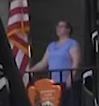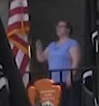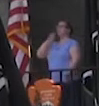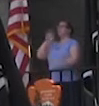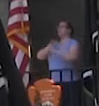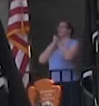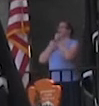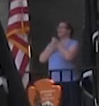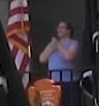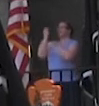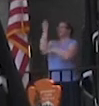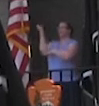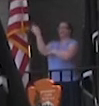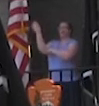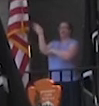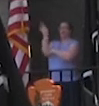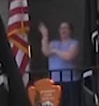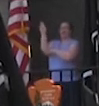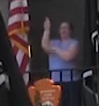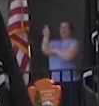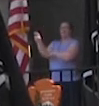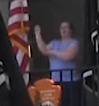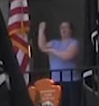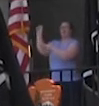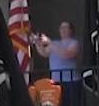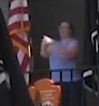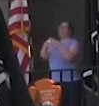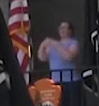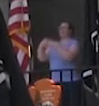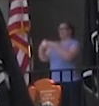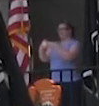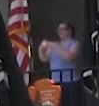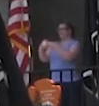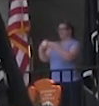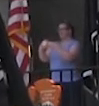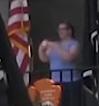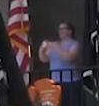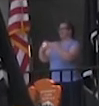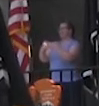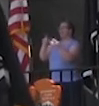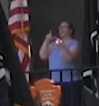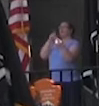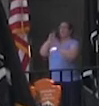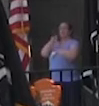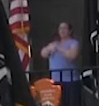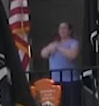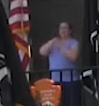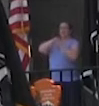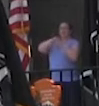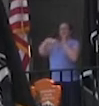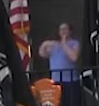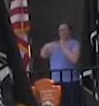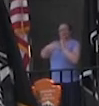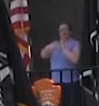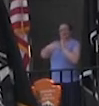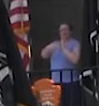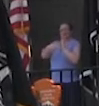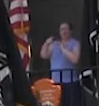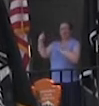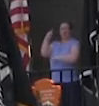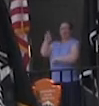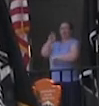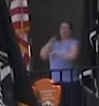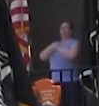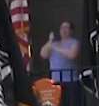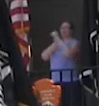I pledge allegiance to the flag of the United States of America and to the Republic for which it